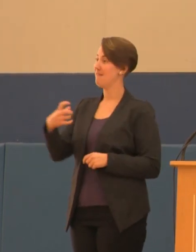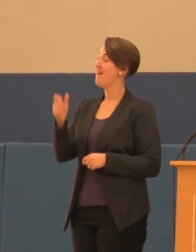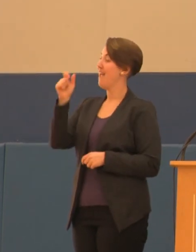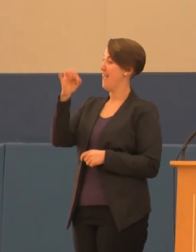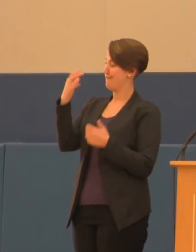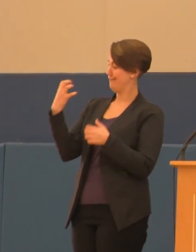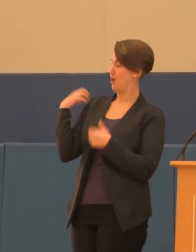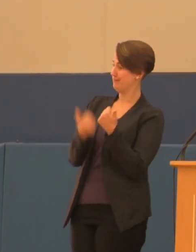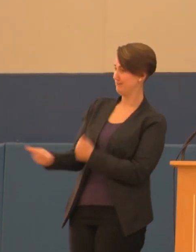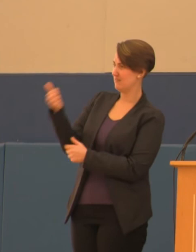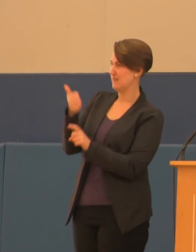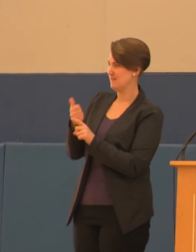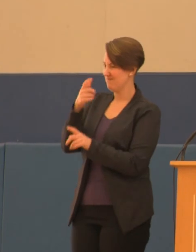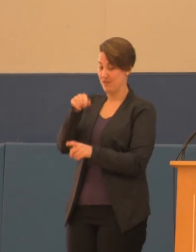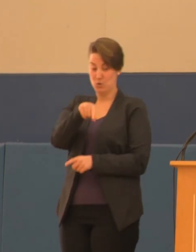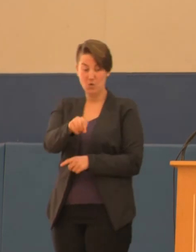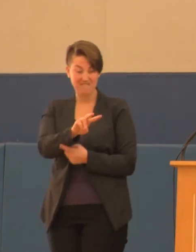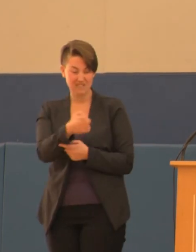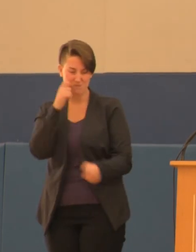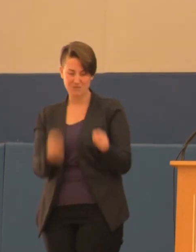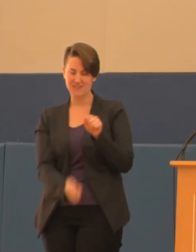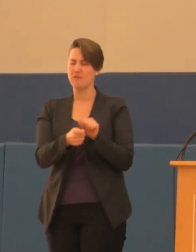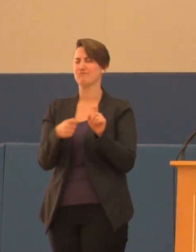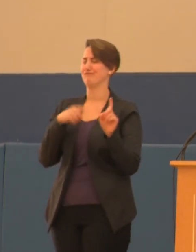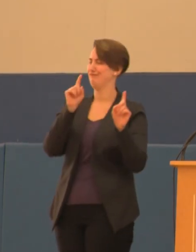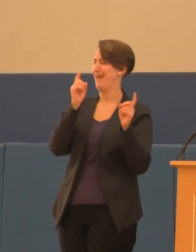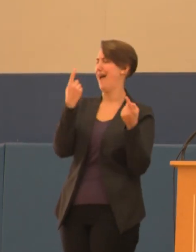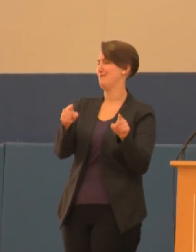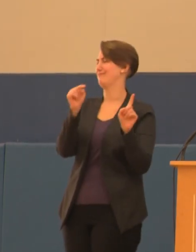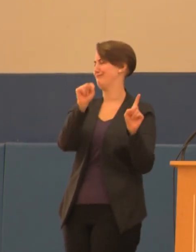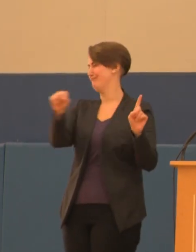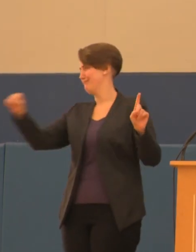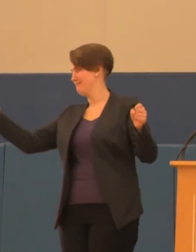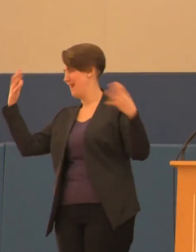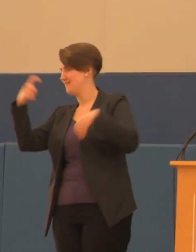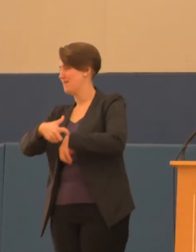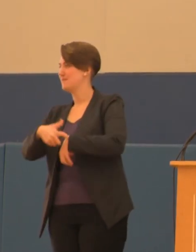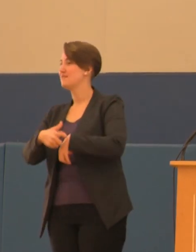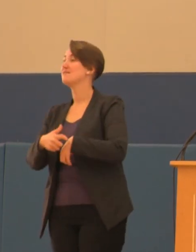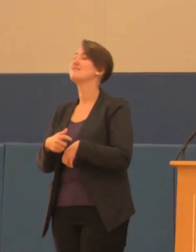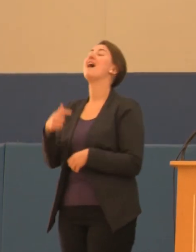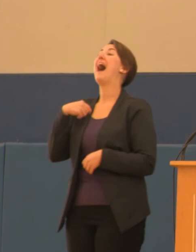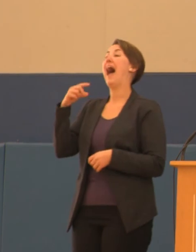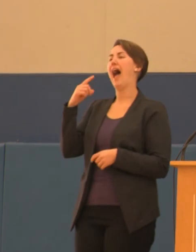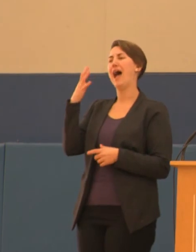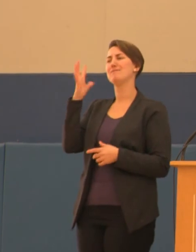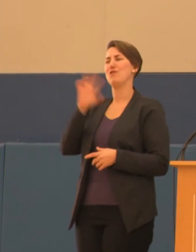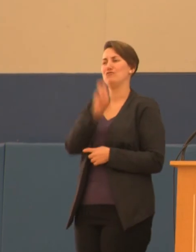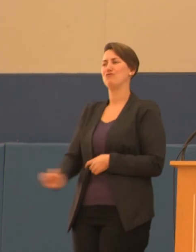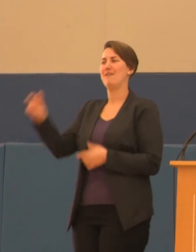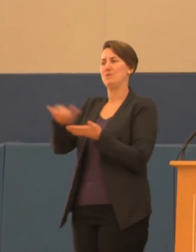has actually retaliated against a victim, and I see it all the time. I went around the state talking about